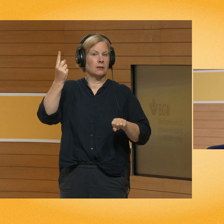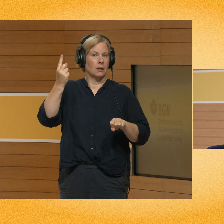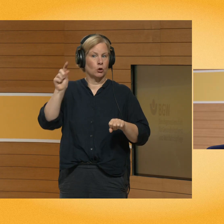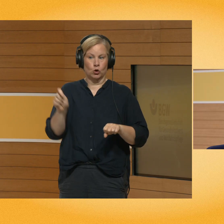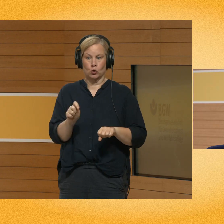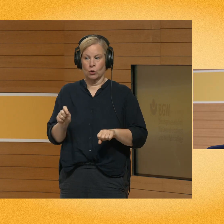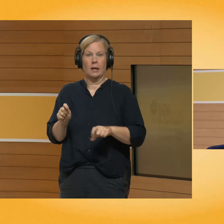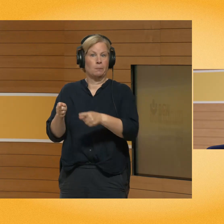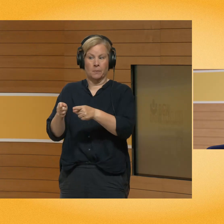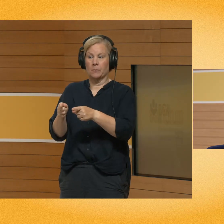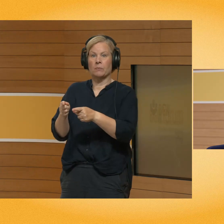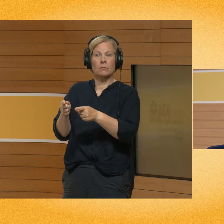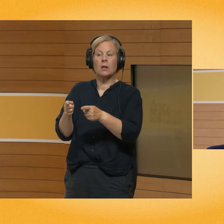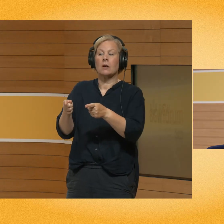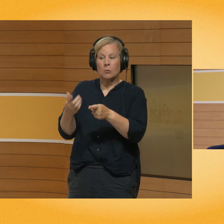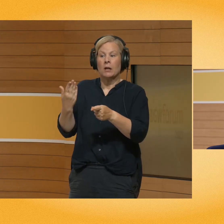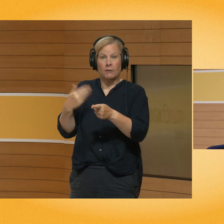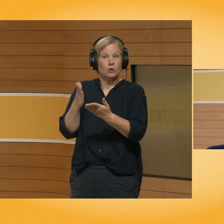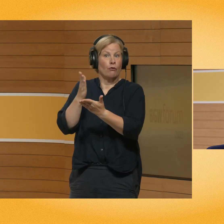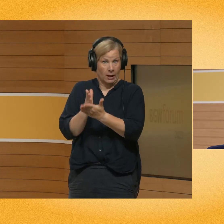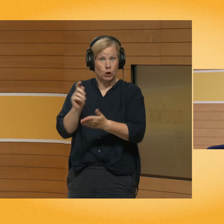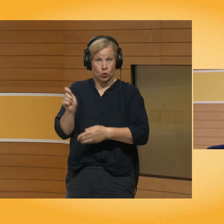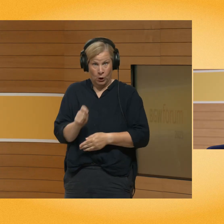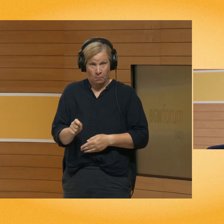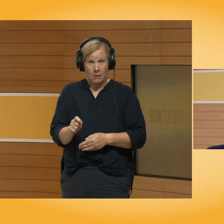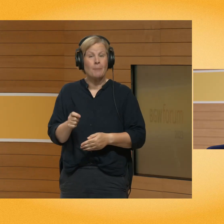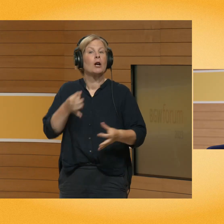area. And so actually we